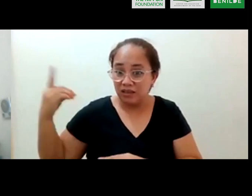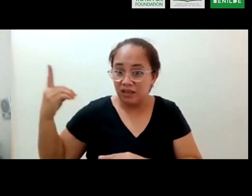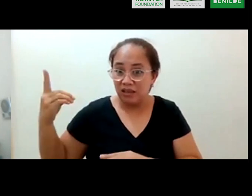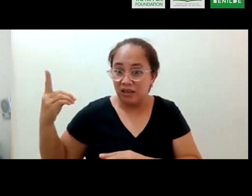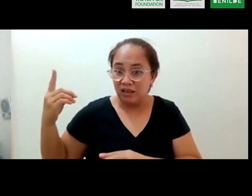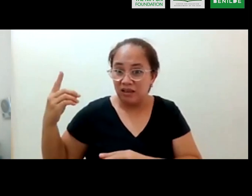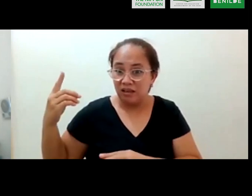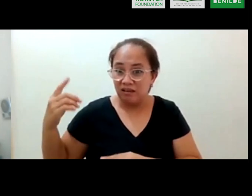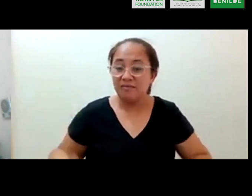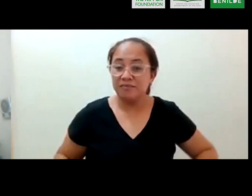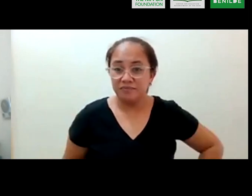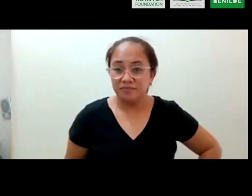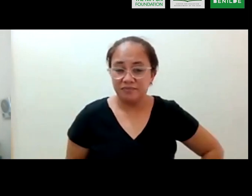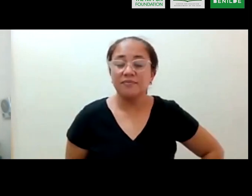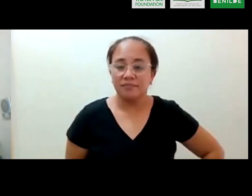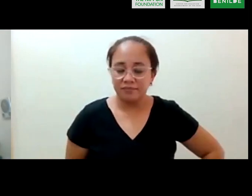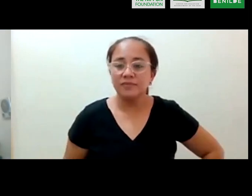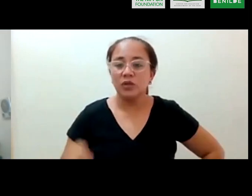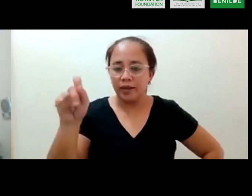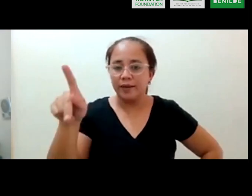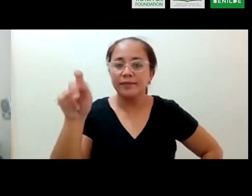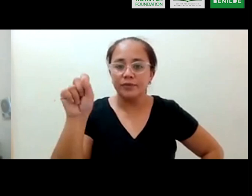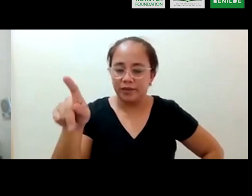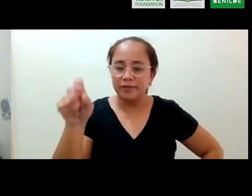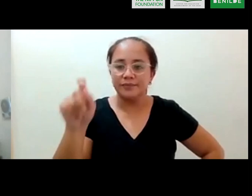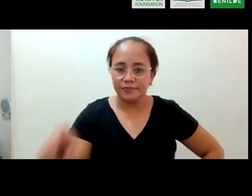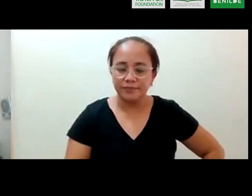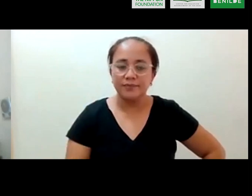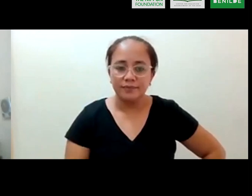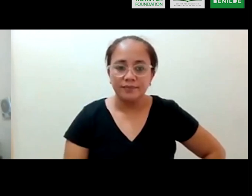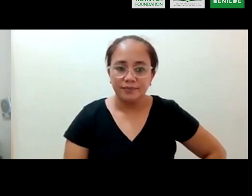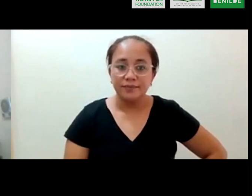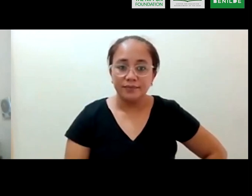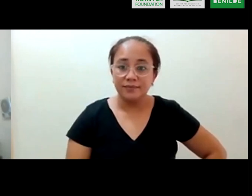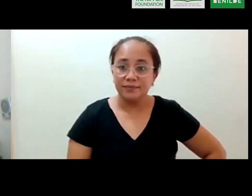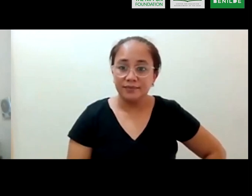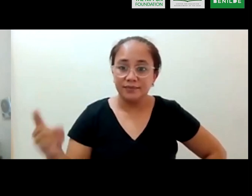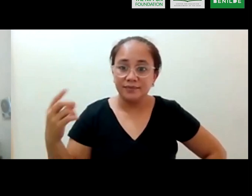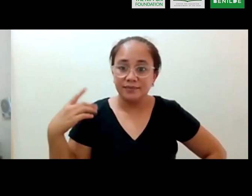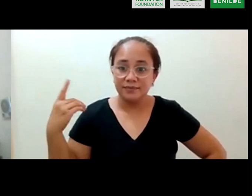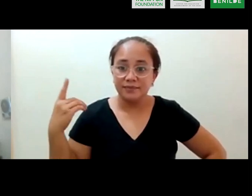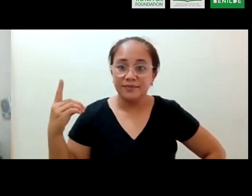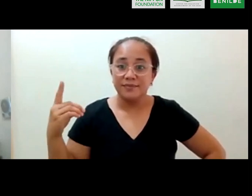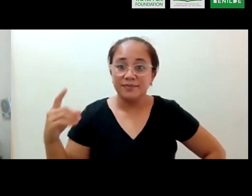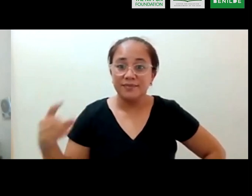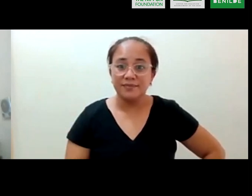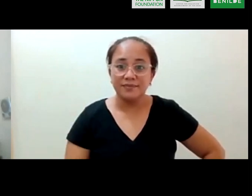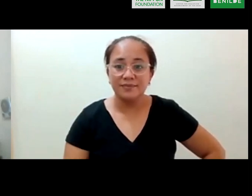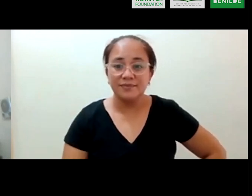Just the right hand. Just the right hand. Okay. All right. So let's look at 4 then.